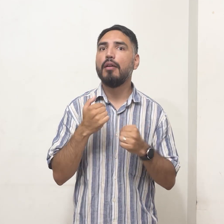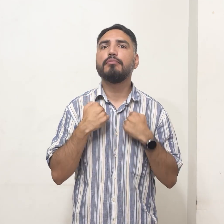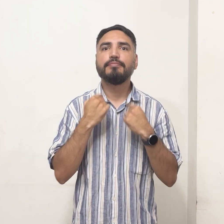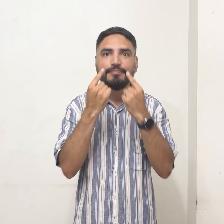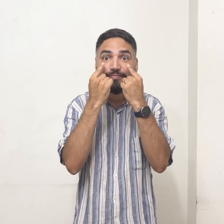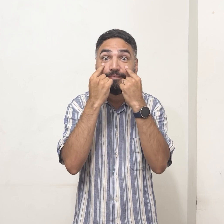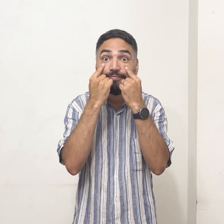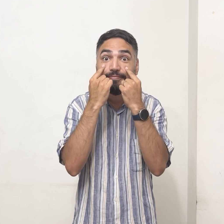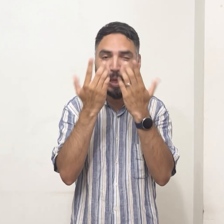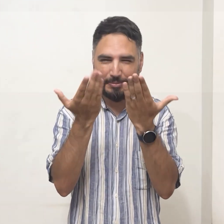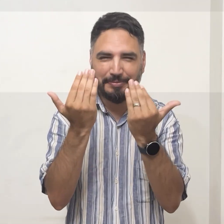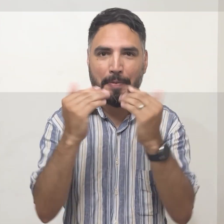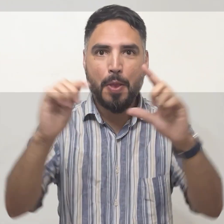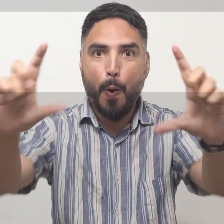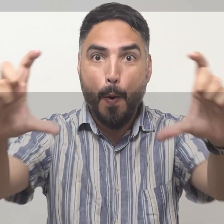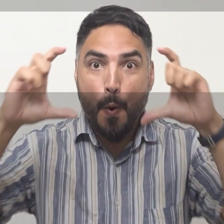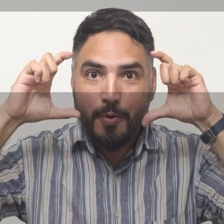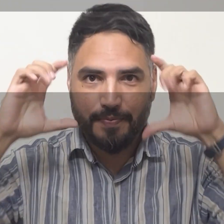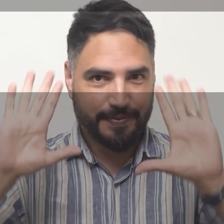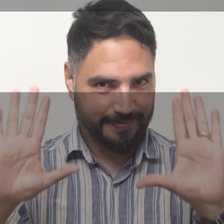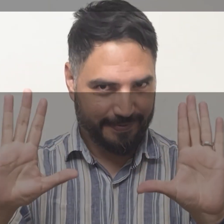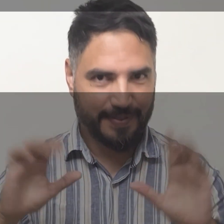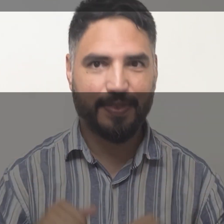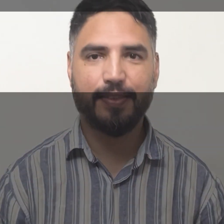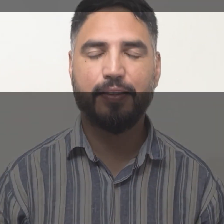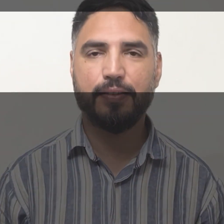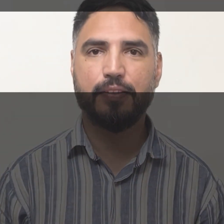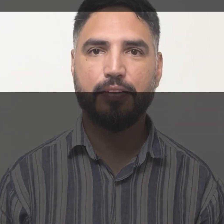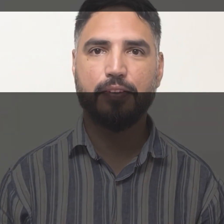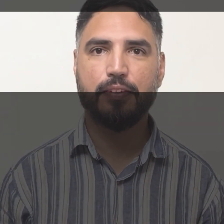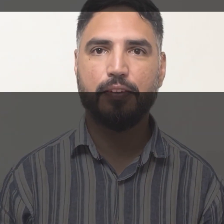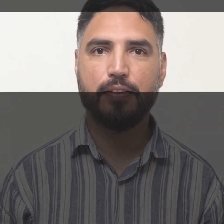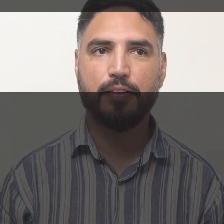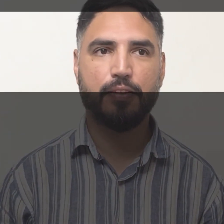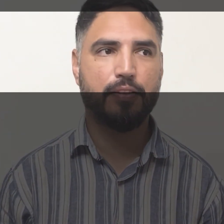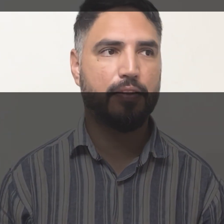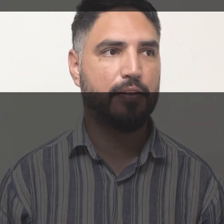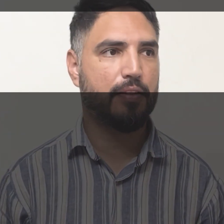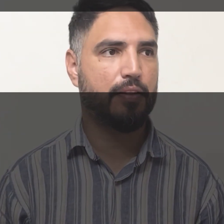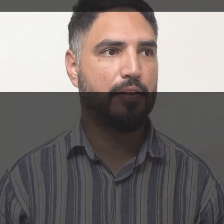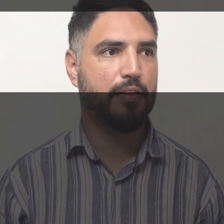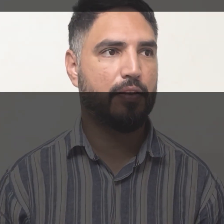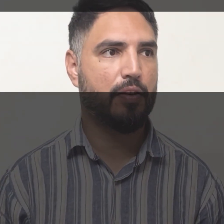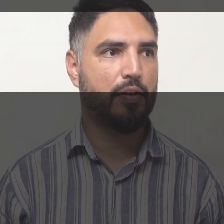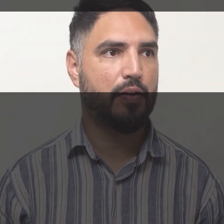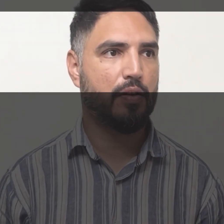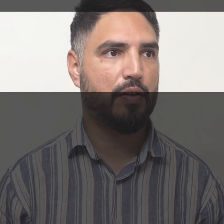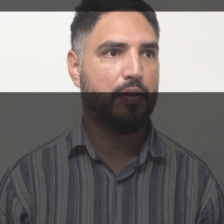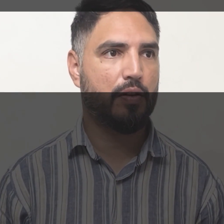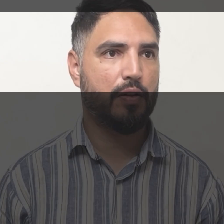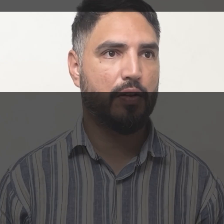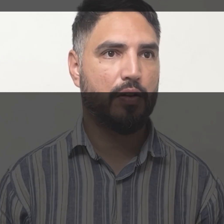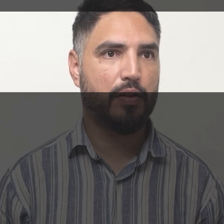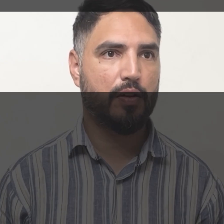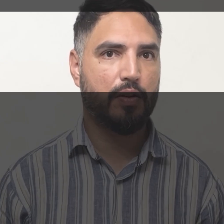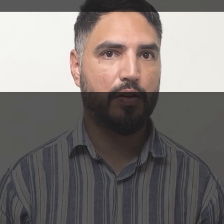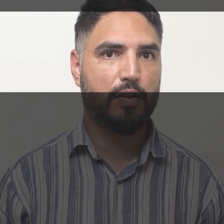something else. Let's zoom in. If I fix my eyes on one point and start moving them, I can